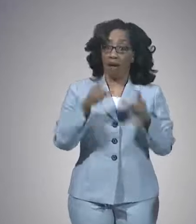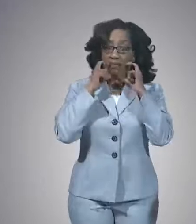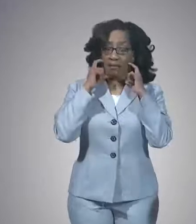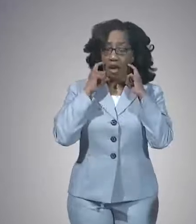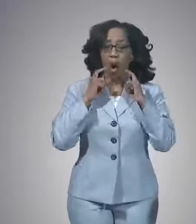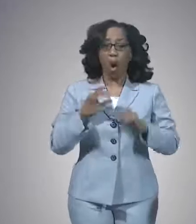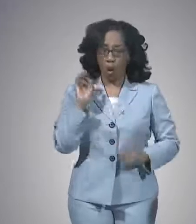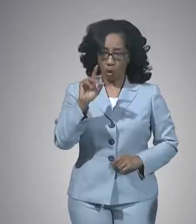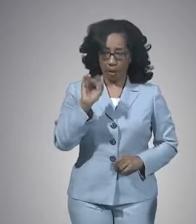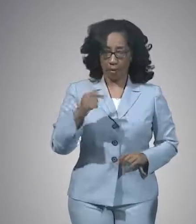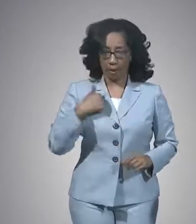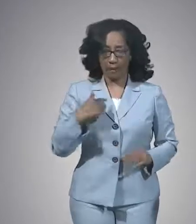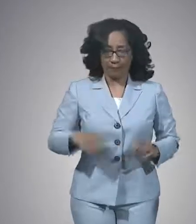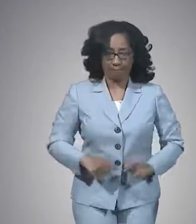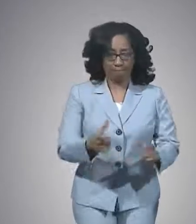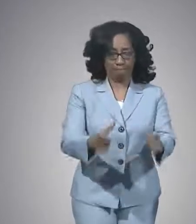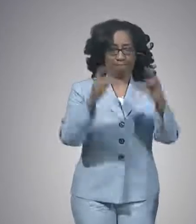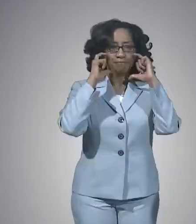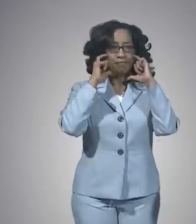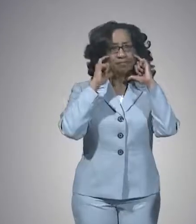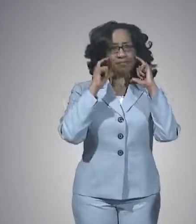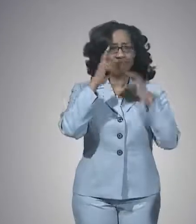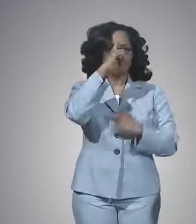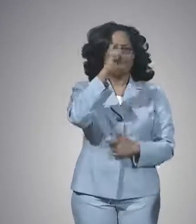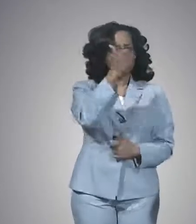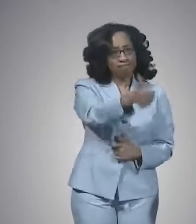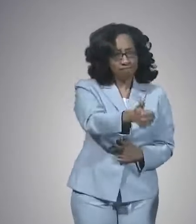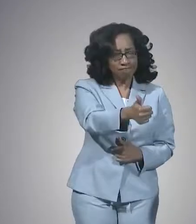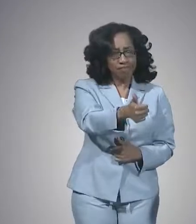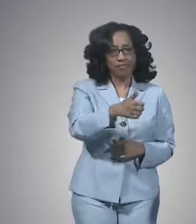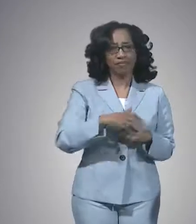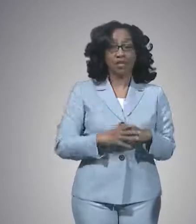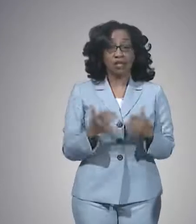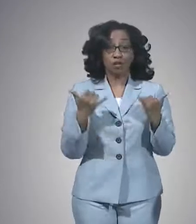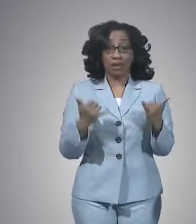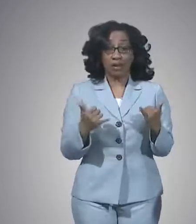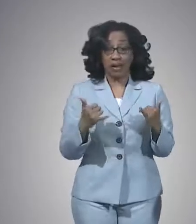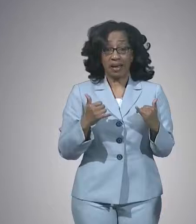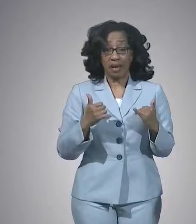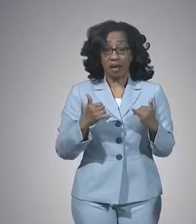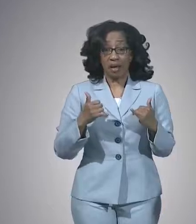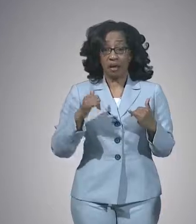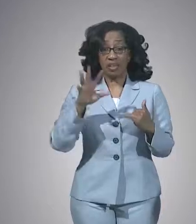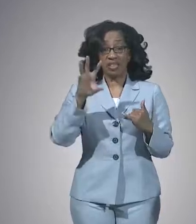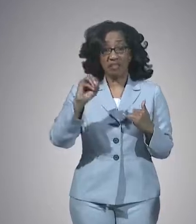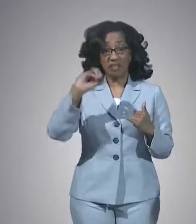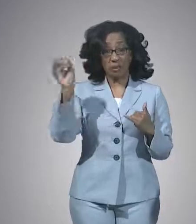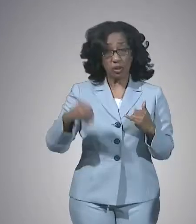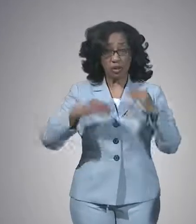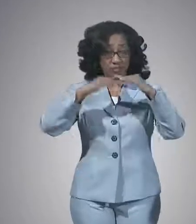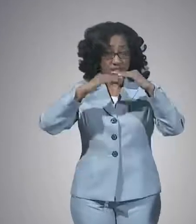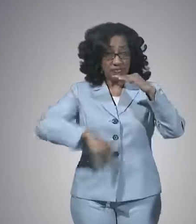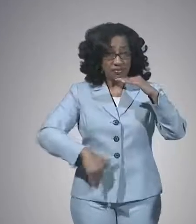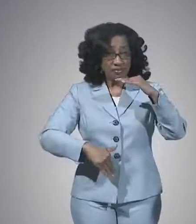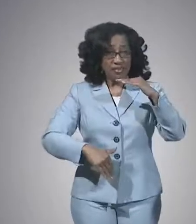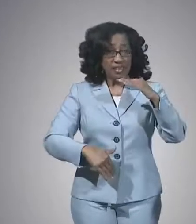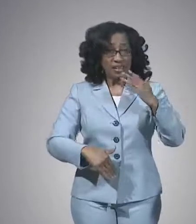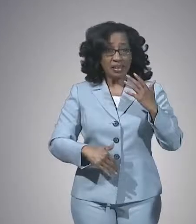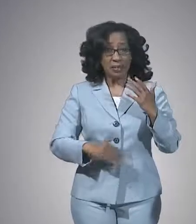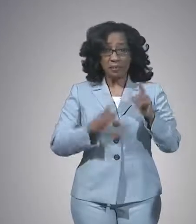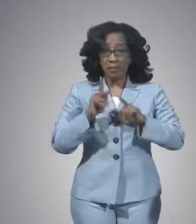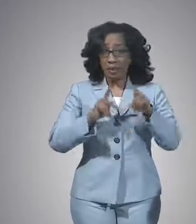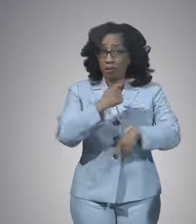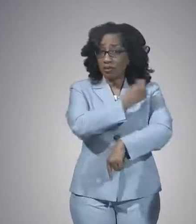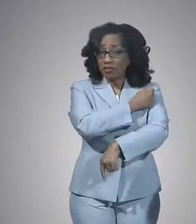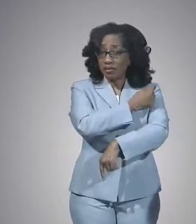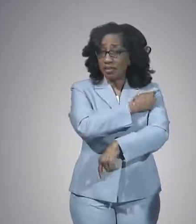the full population, we're still sitting at less than 50%, which means that every time you go out, at